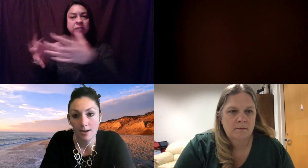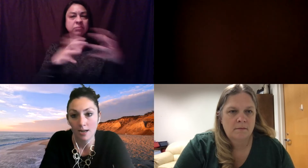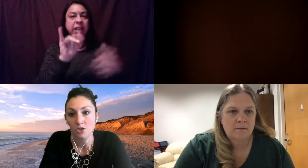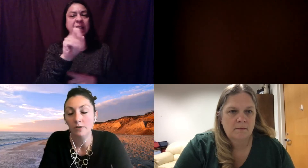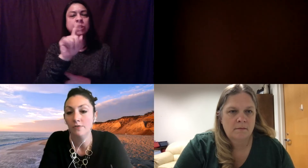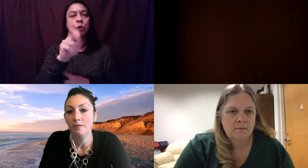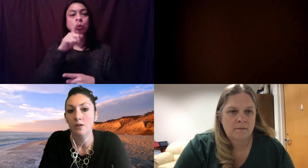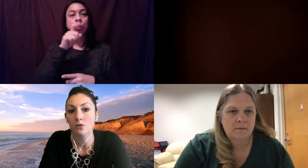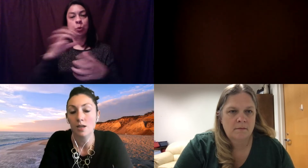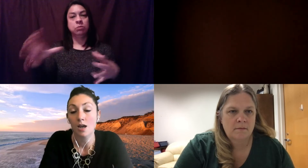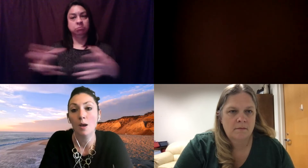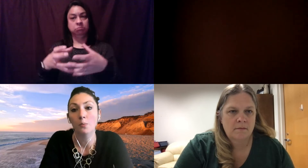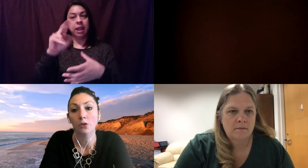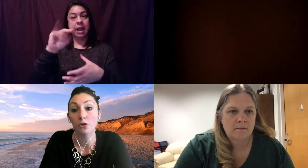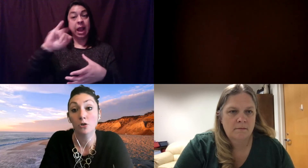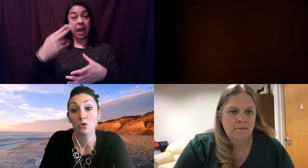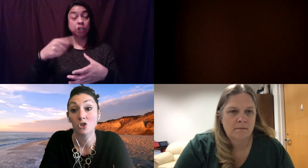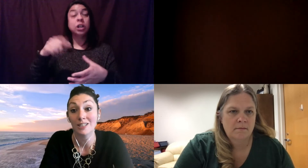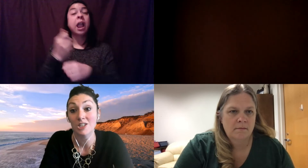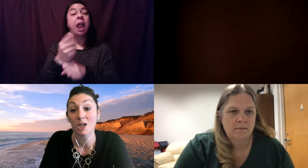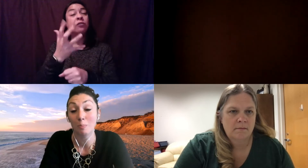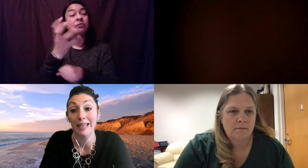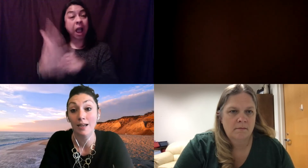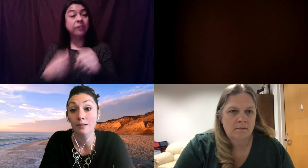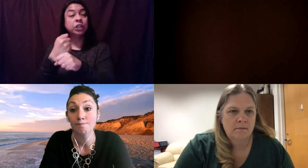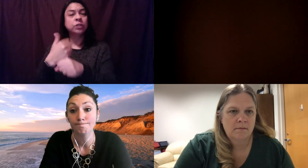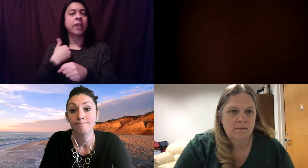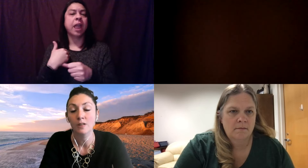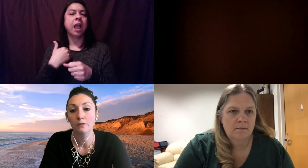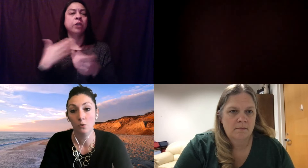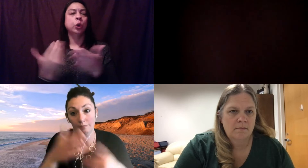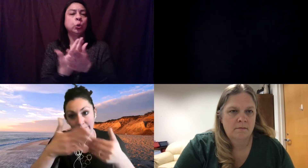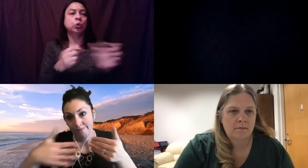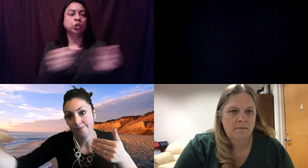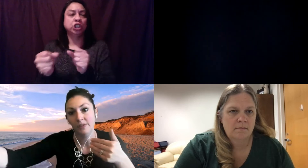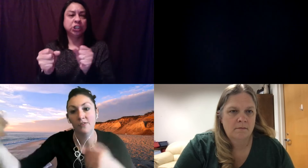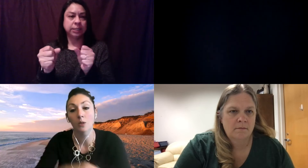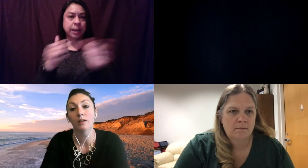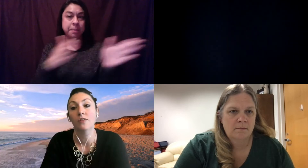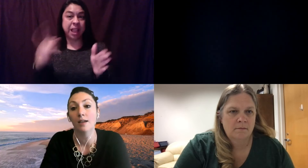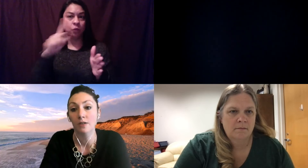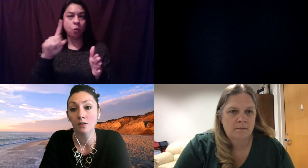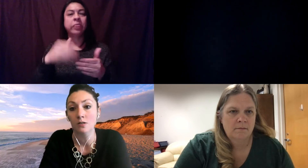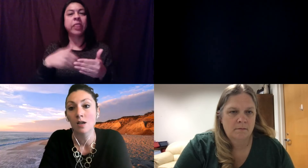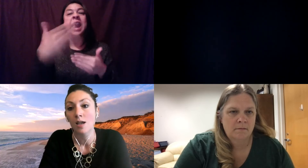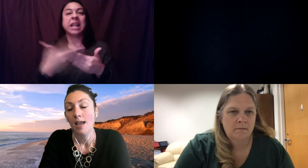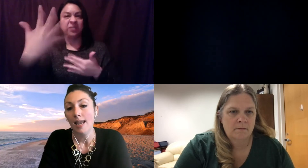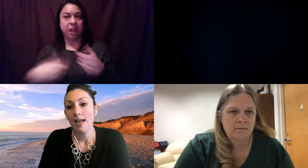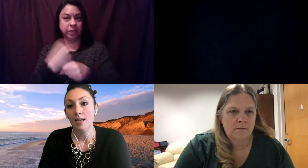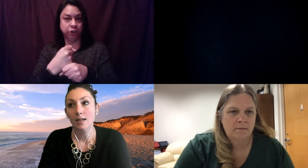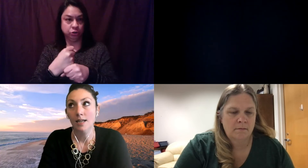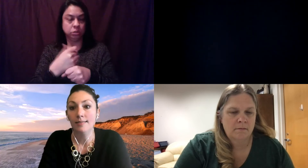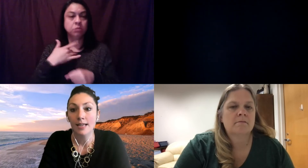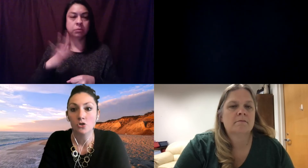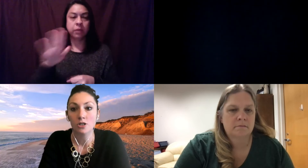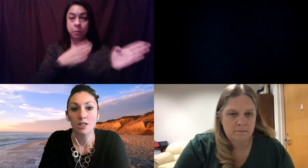up NIH, every 5 years, they come up with a new strategic plan for the following 5 years.